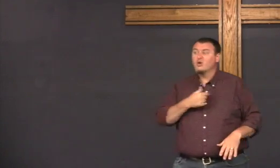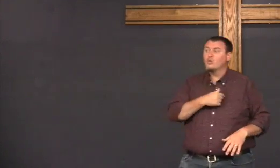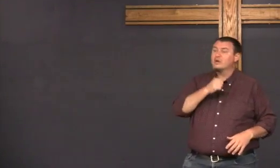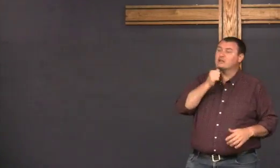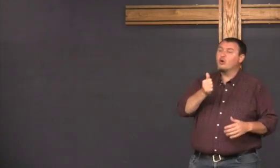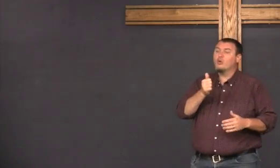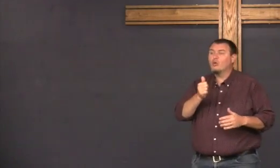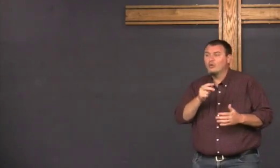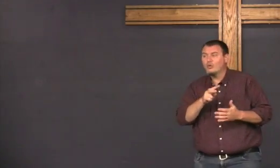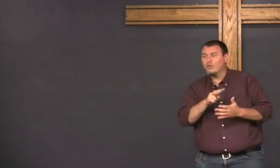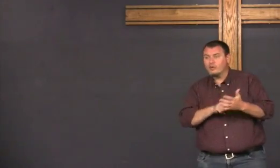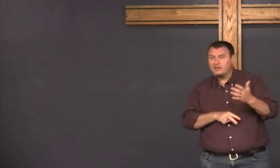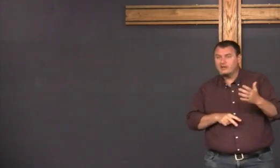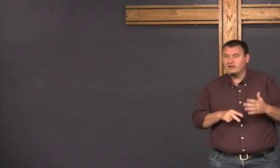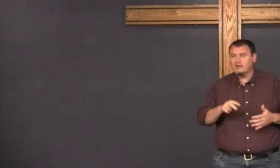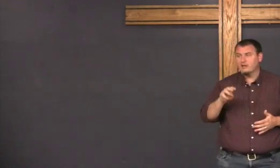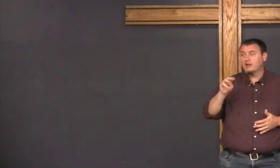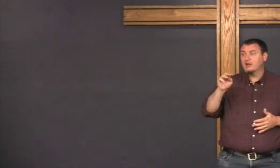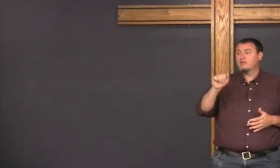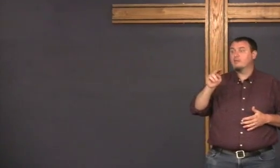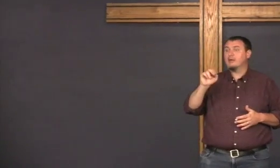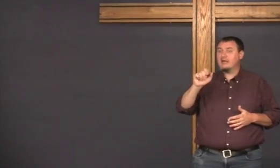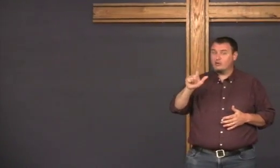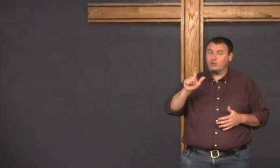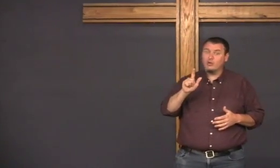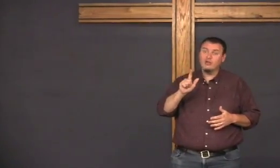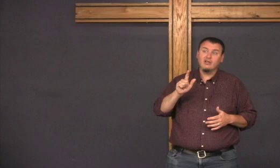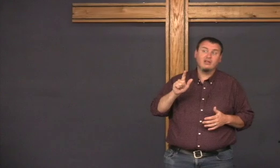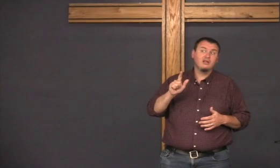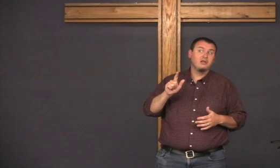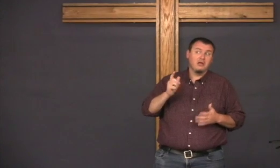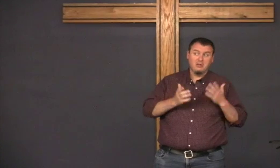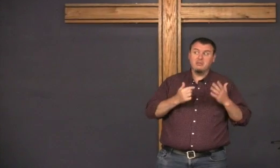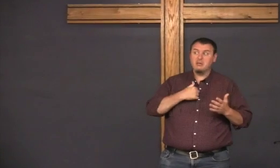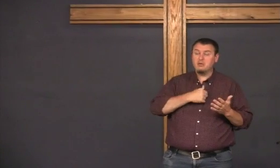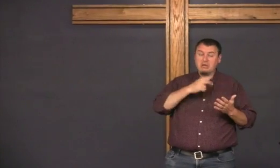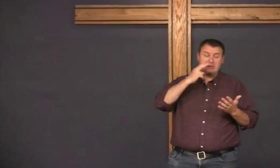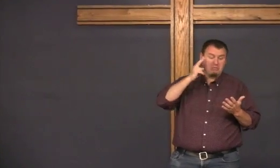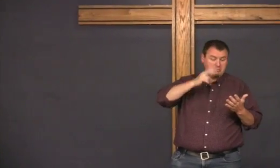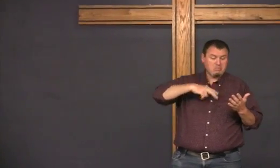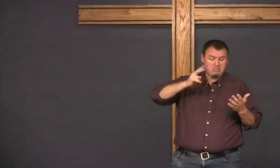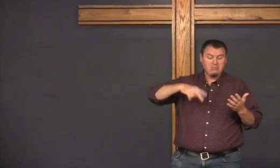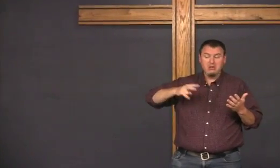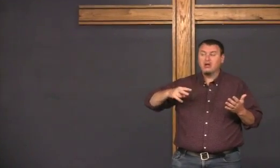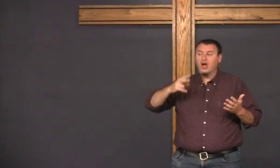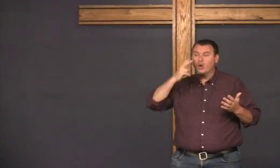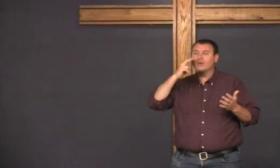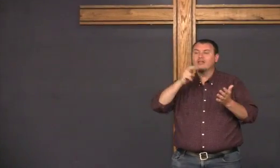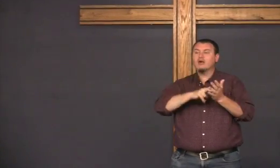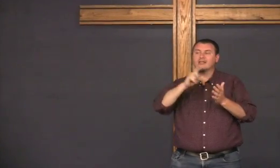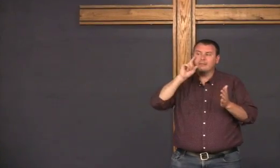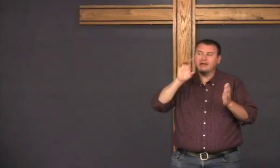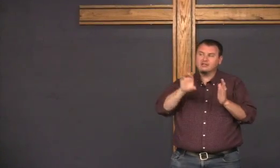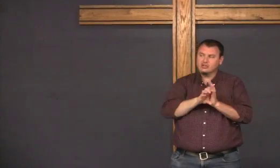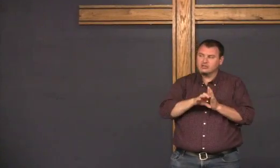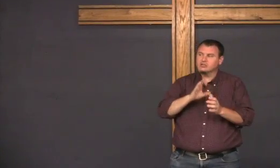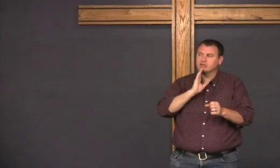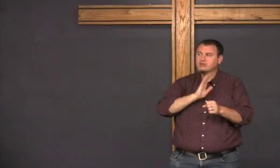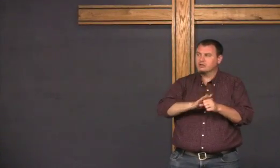We don't read the manual. Maybe we look at the pictures. Good